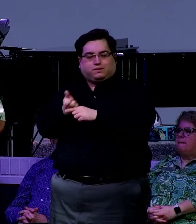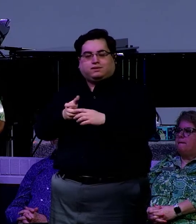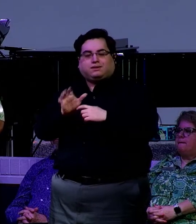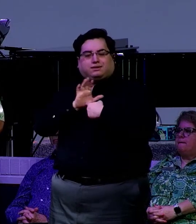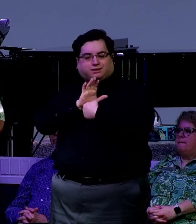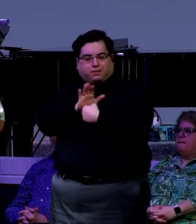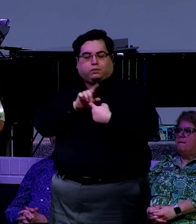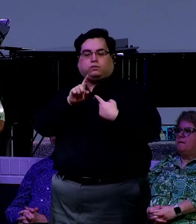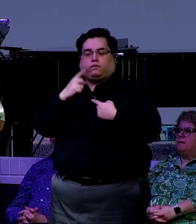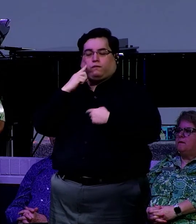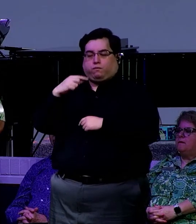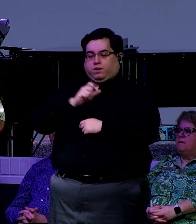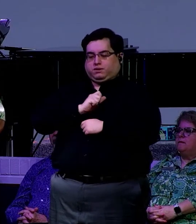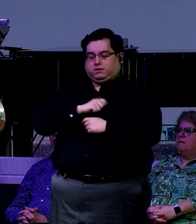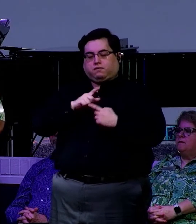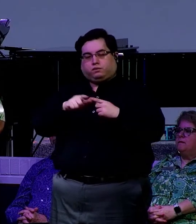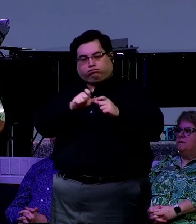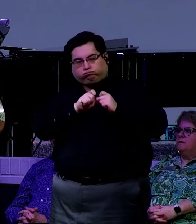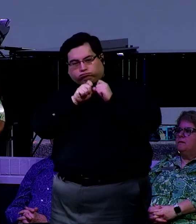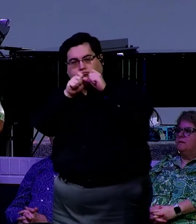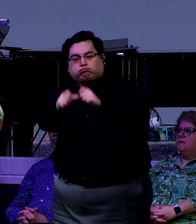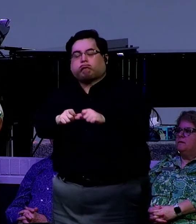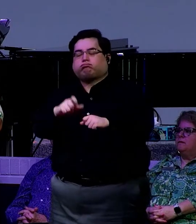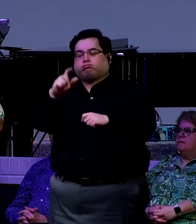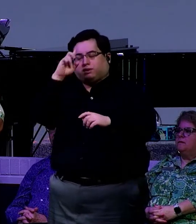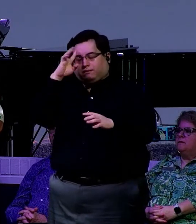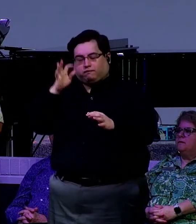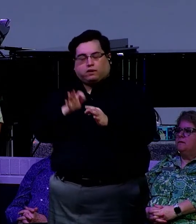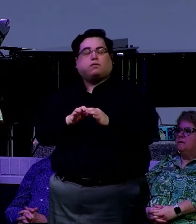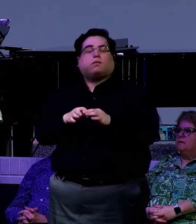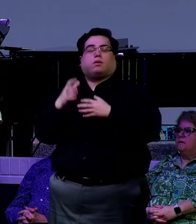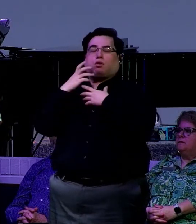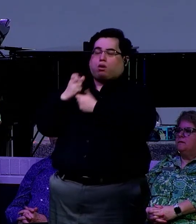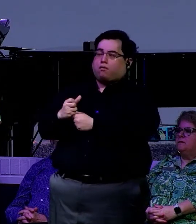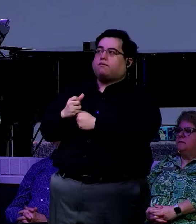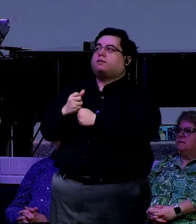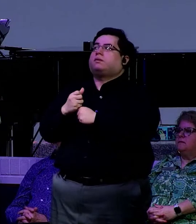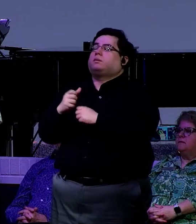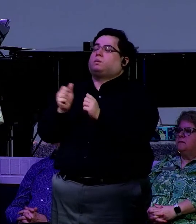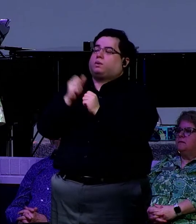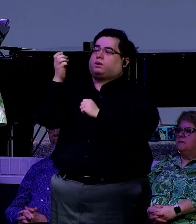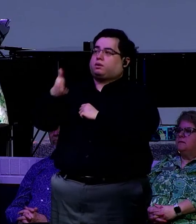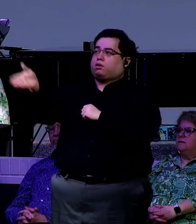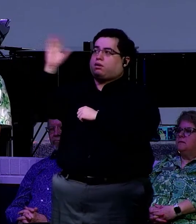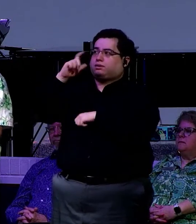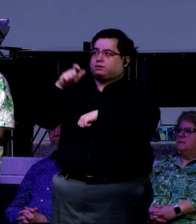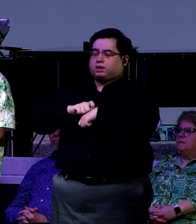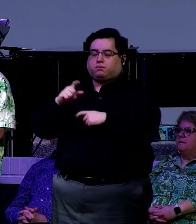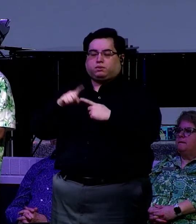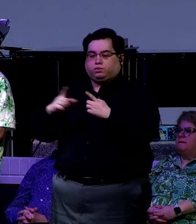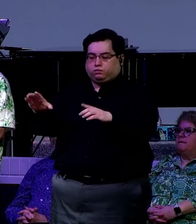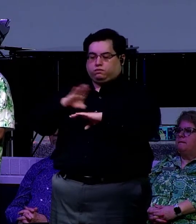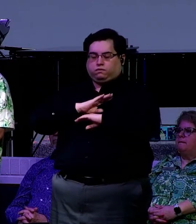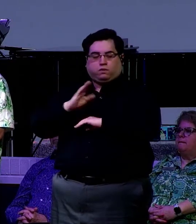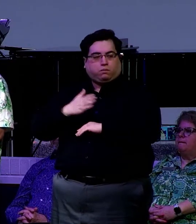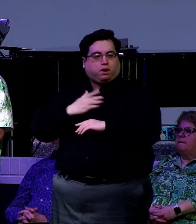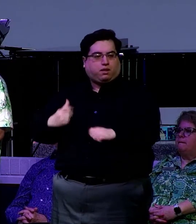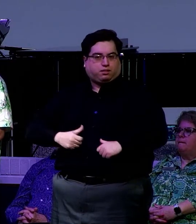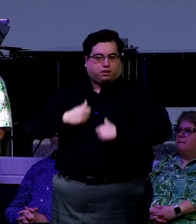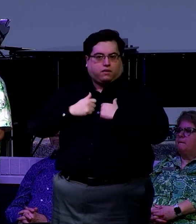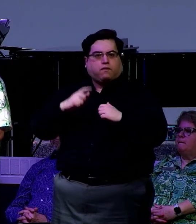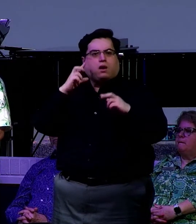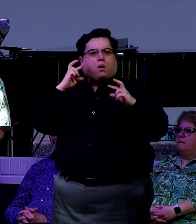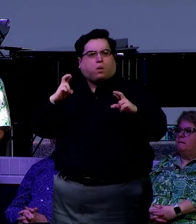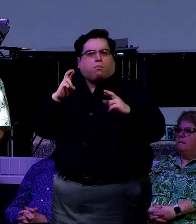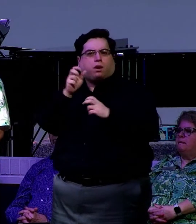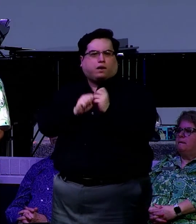remain steadfast in my faith and confident in God's timing to bring fulfillment in our lives. I hope everyone here